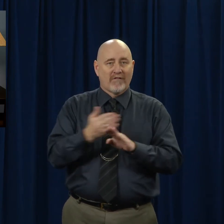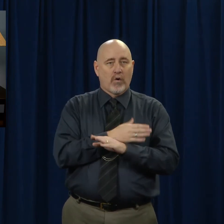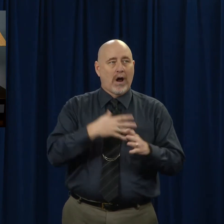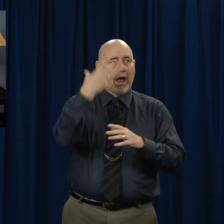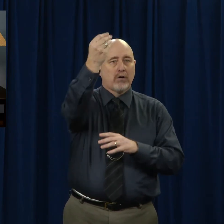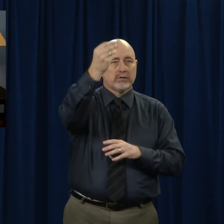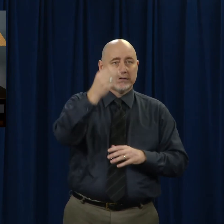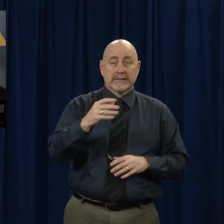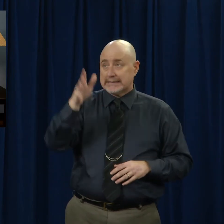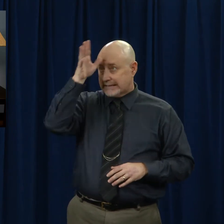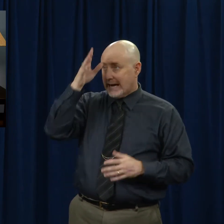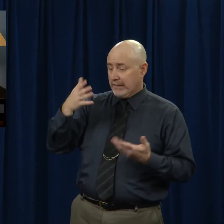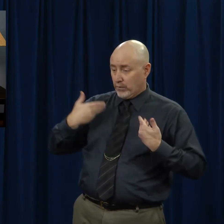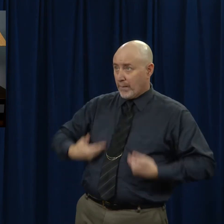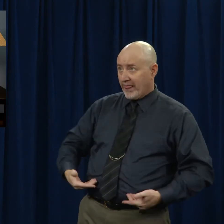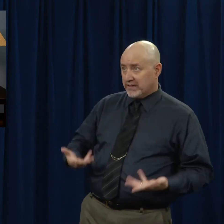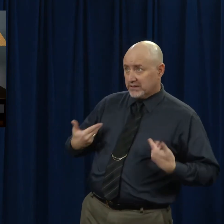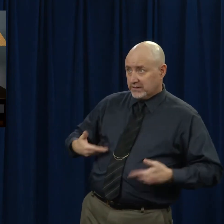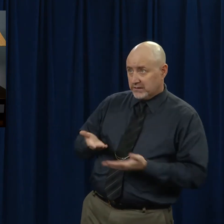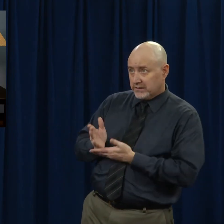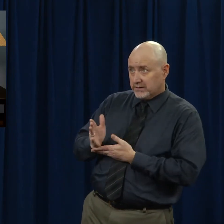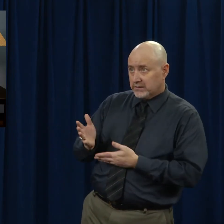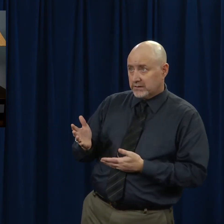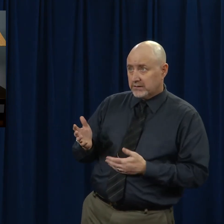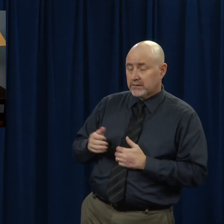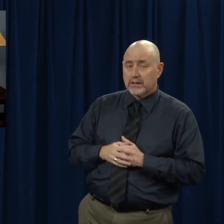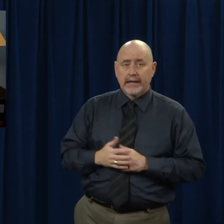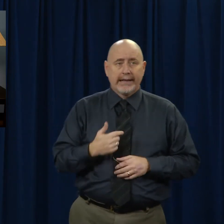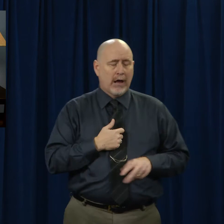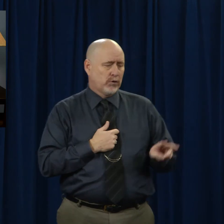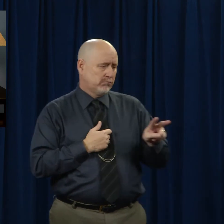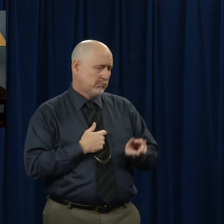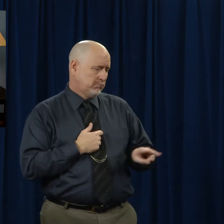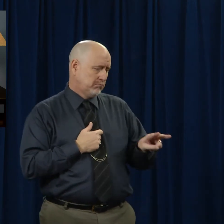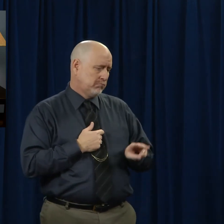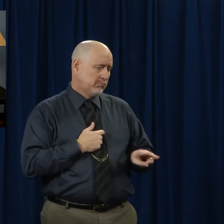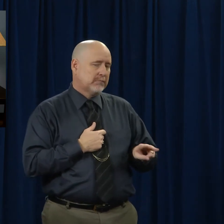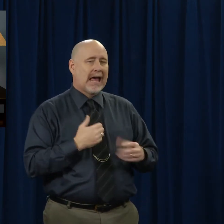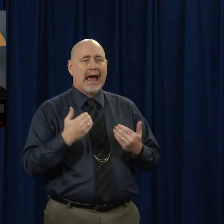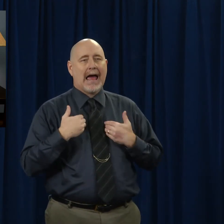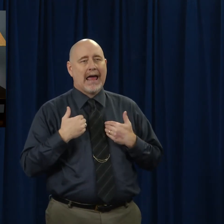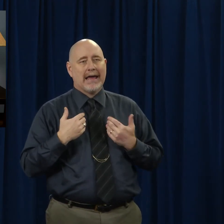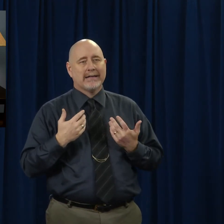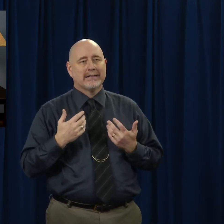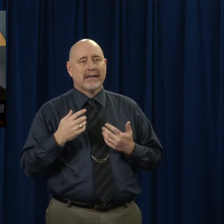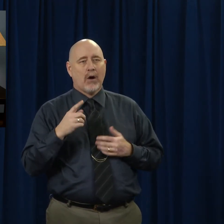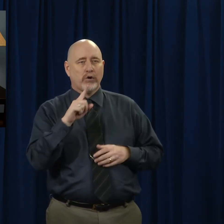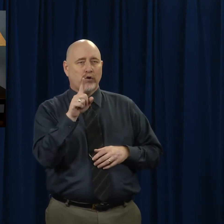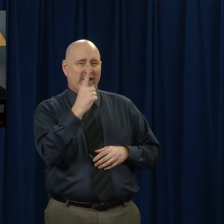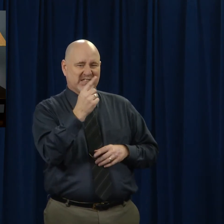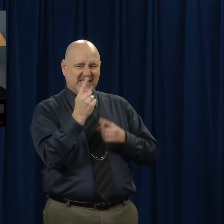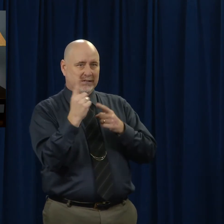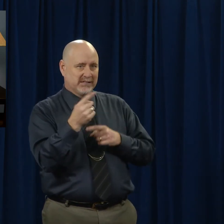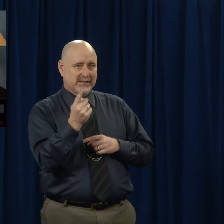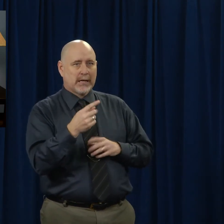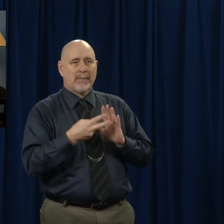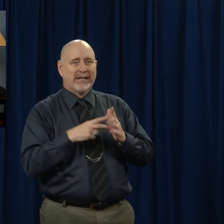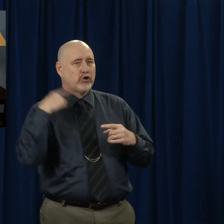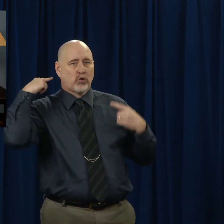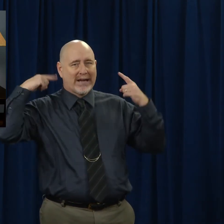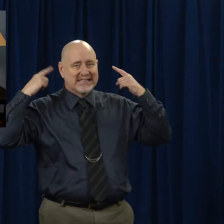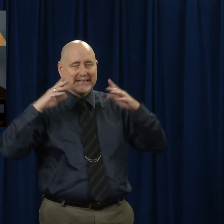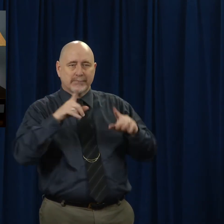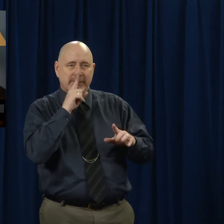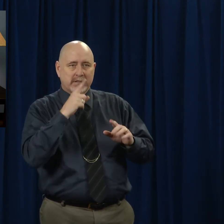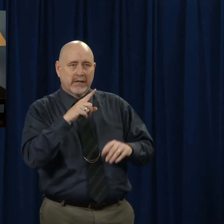before she went out, she would say, Daddy, what about this? And I would do this. That doesn't mean you're